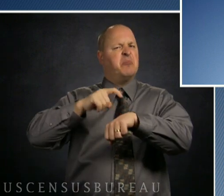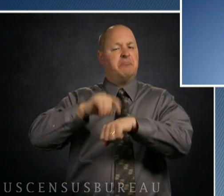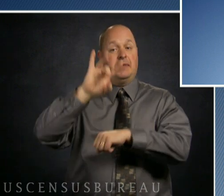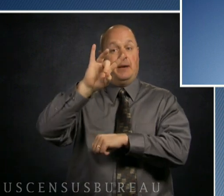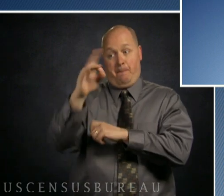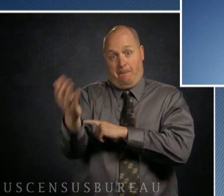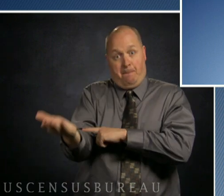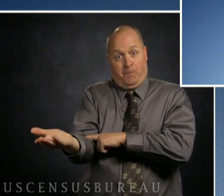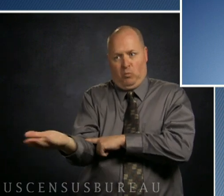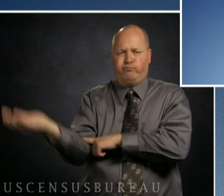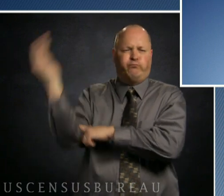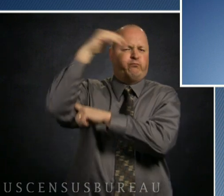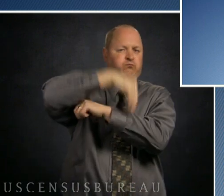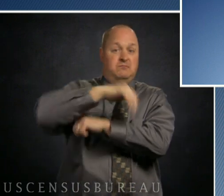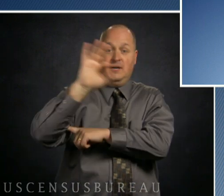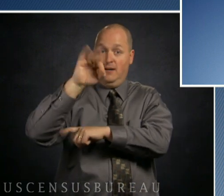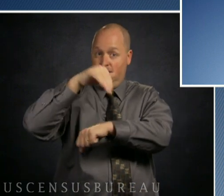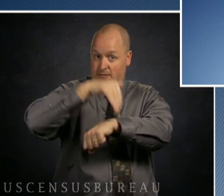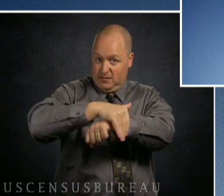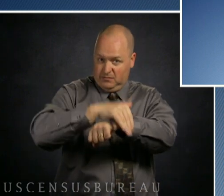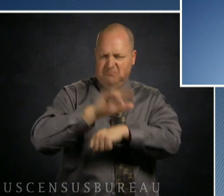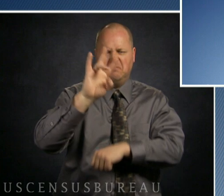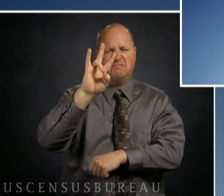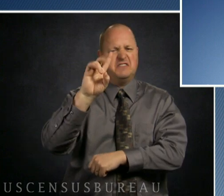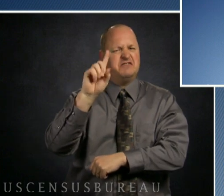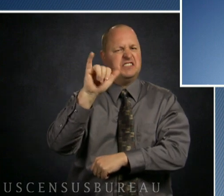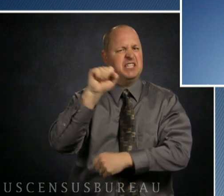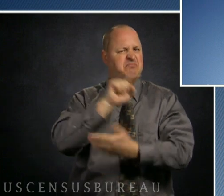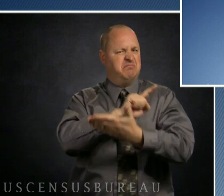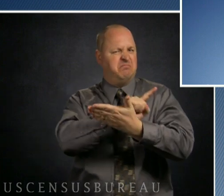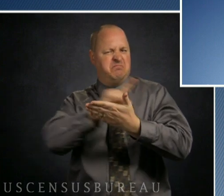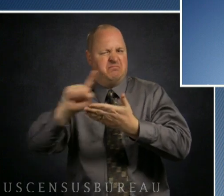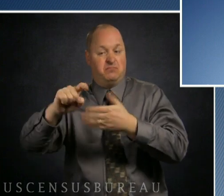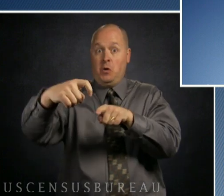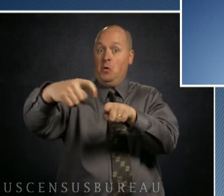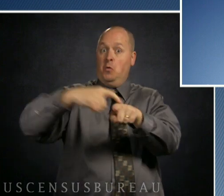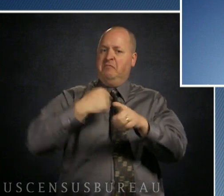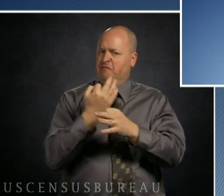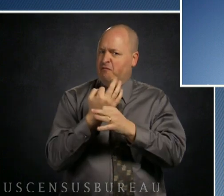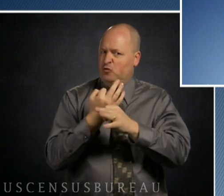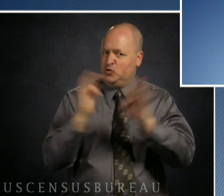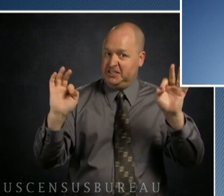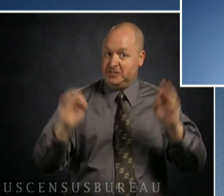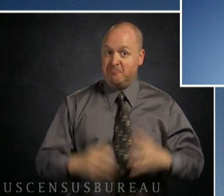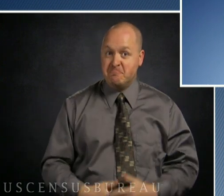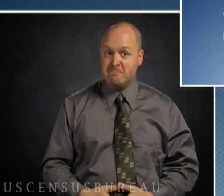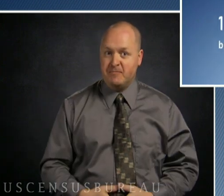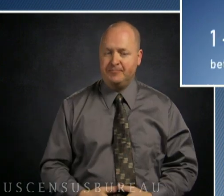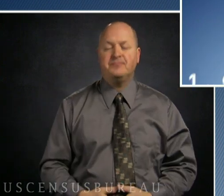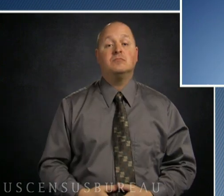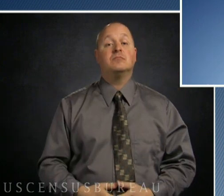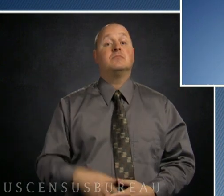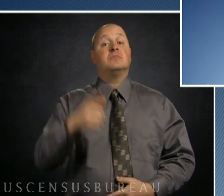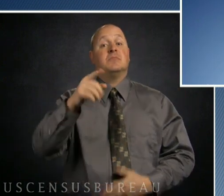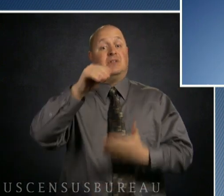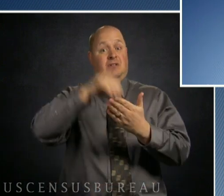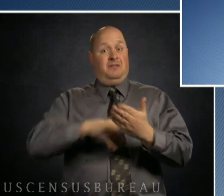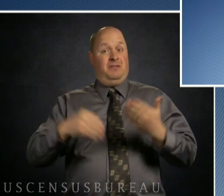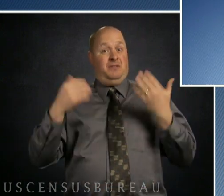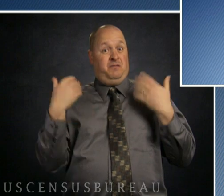1-866-872-6868 between 8 a.m. and 9 p.m. 7 days a week. The call is free. Once